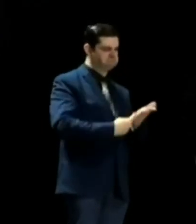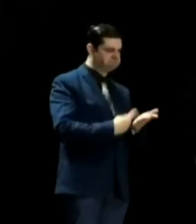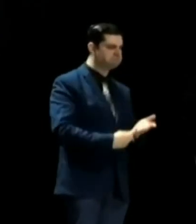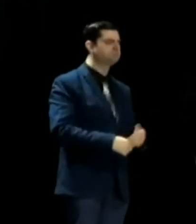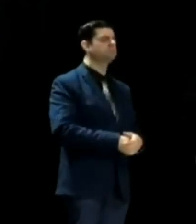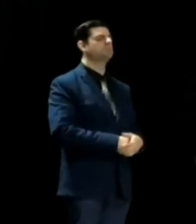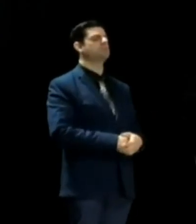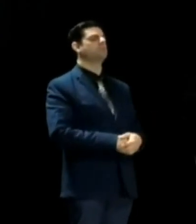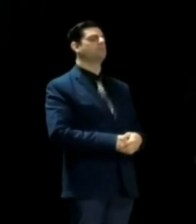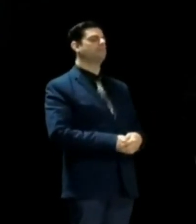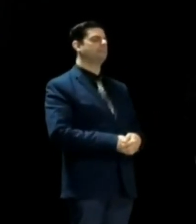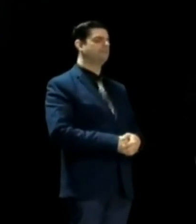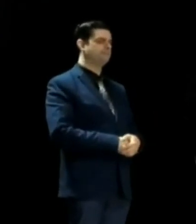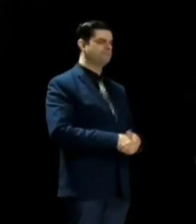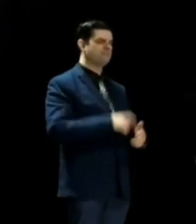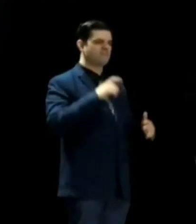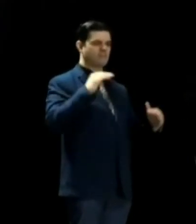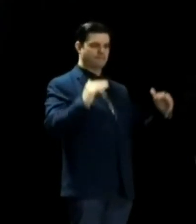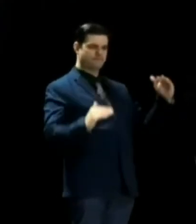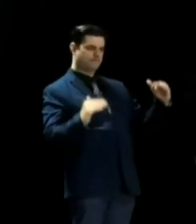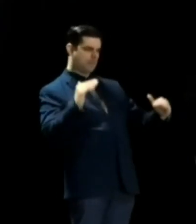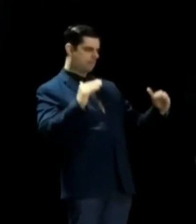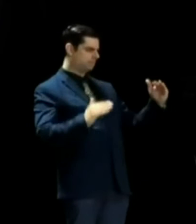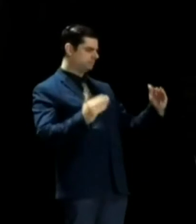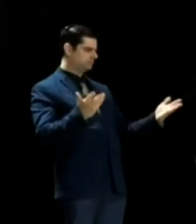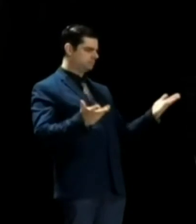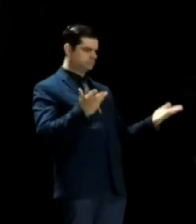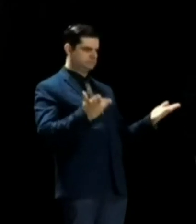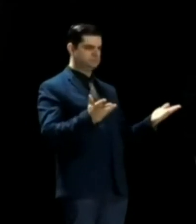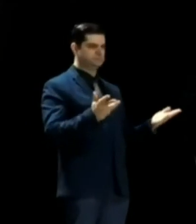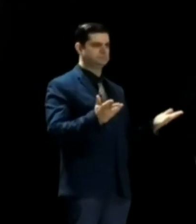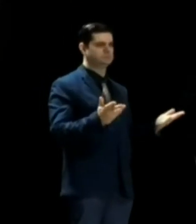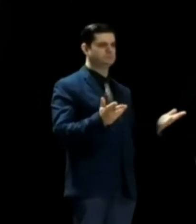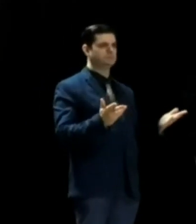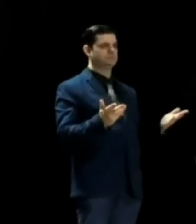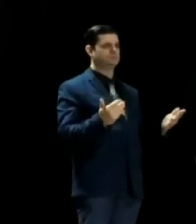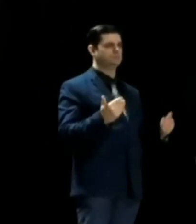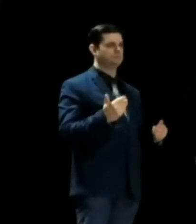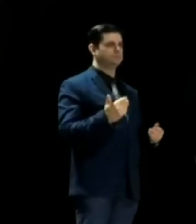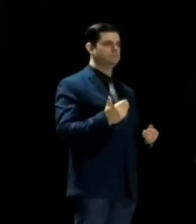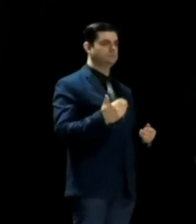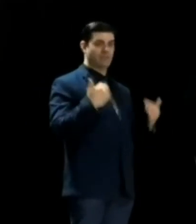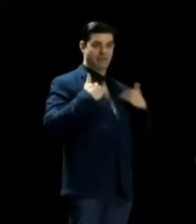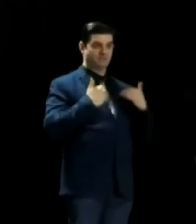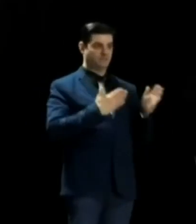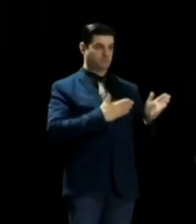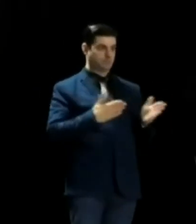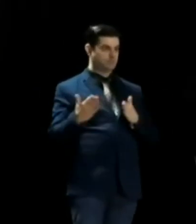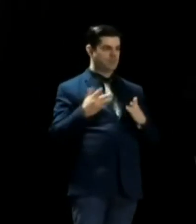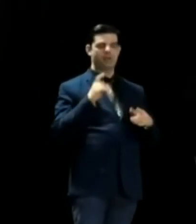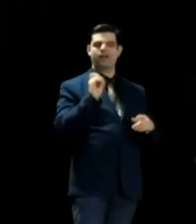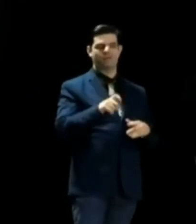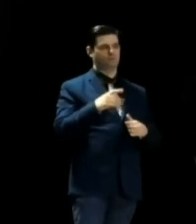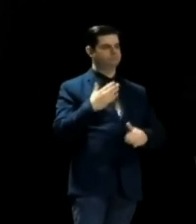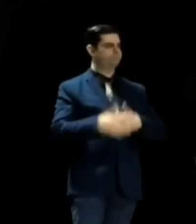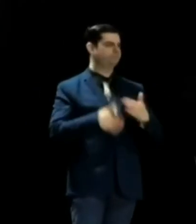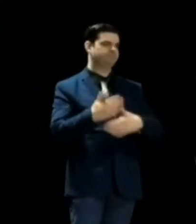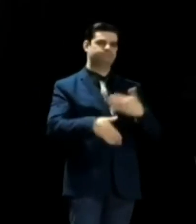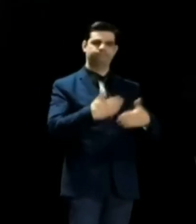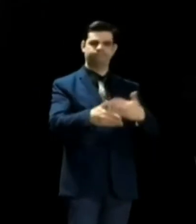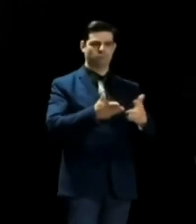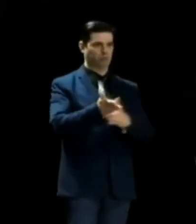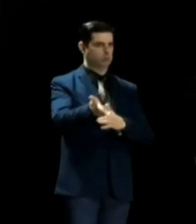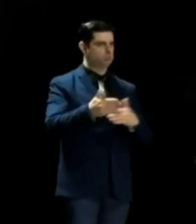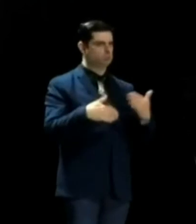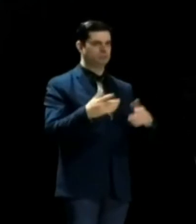balancing this, is we still got a agenda that we need to still get through. And by getting through